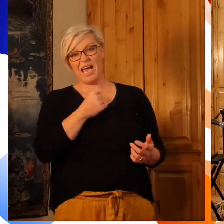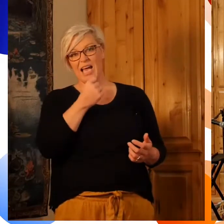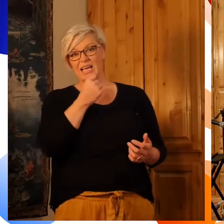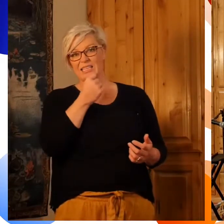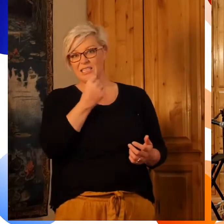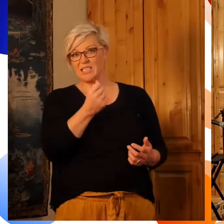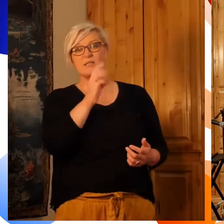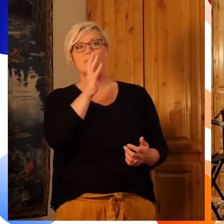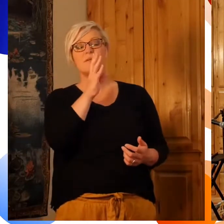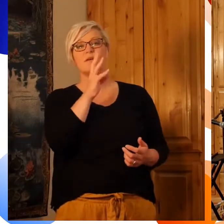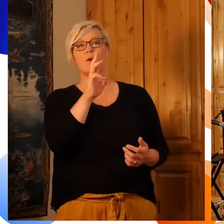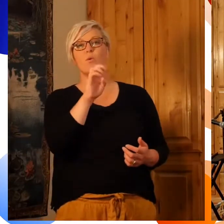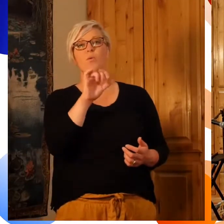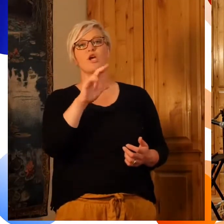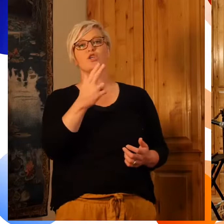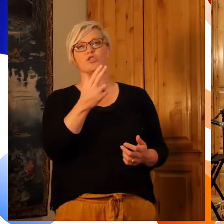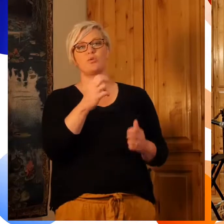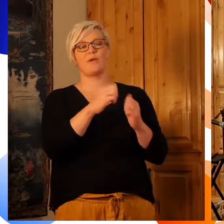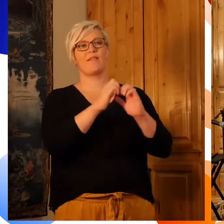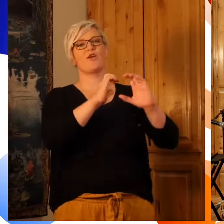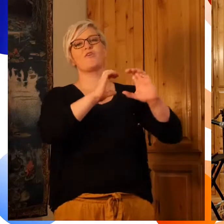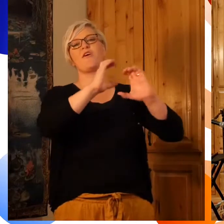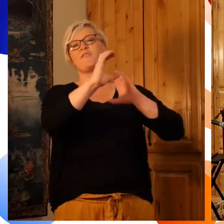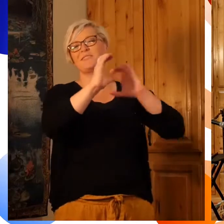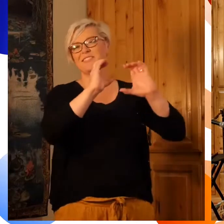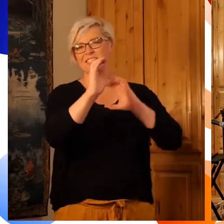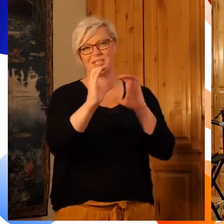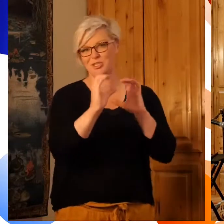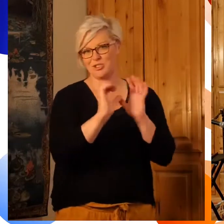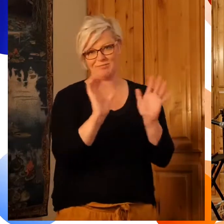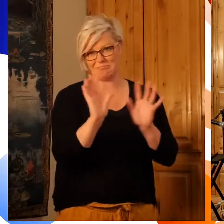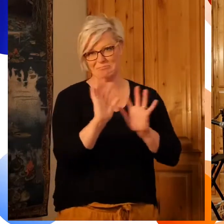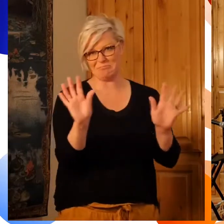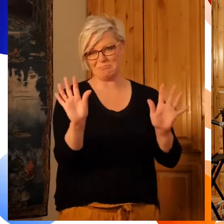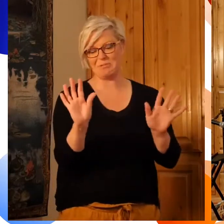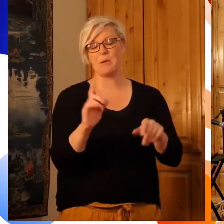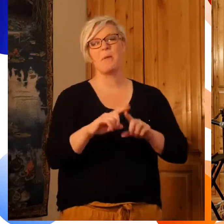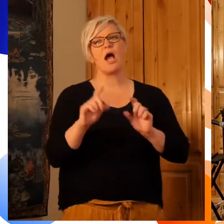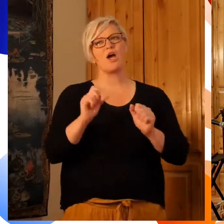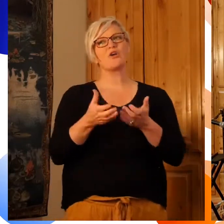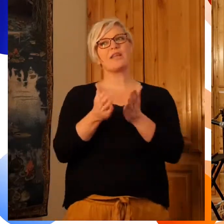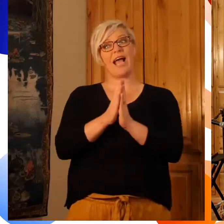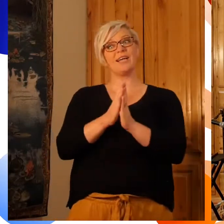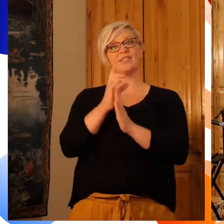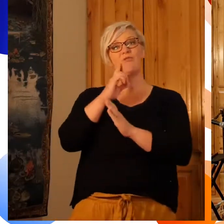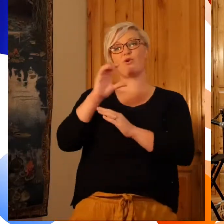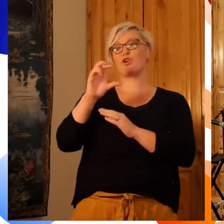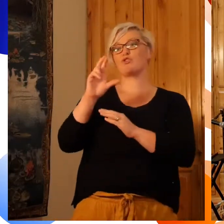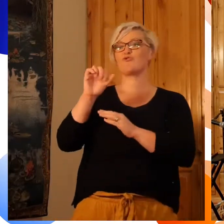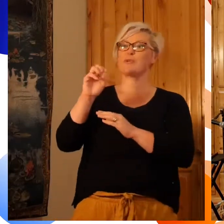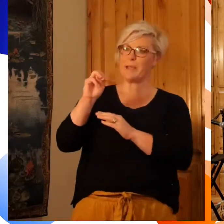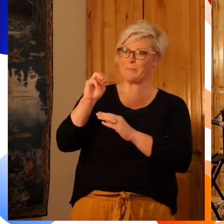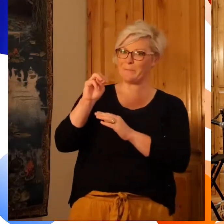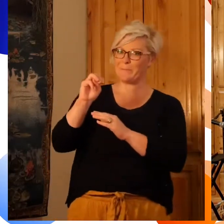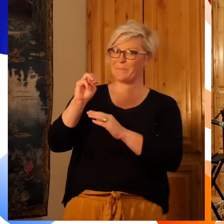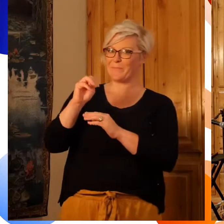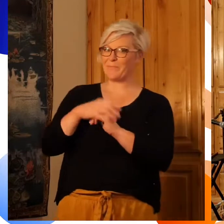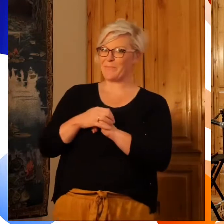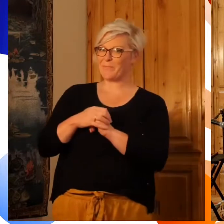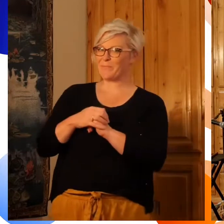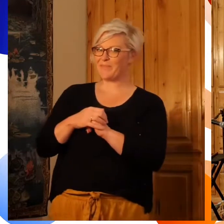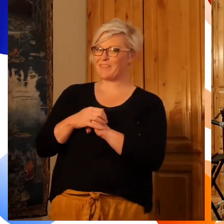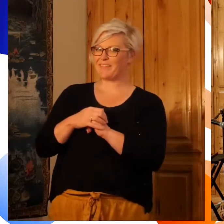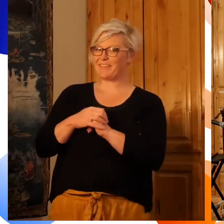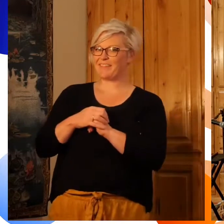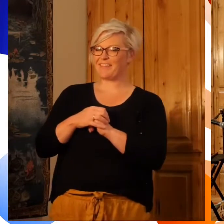in conversational level. But I could ask for cream with that. I could say a clyth. And so